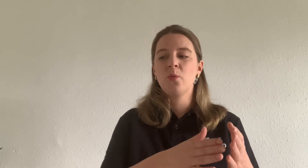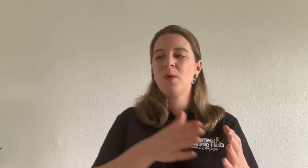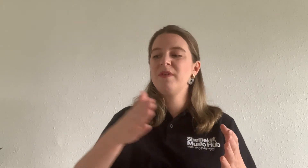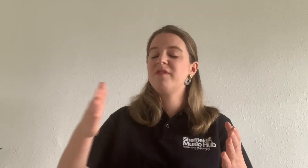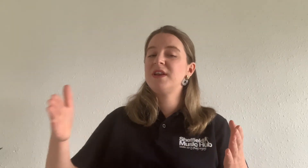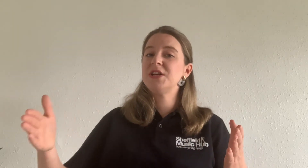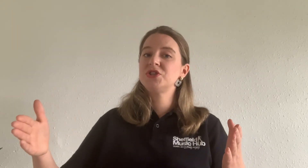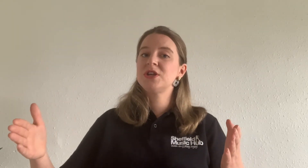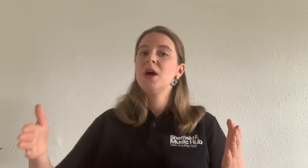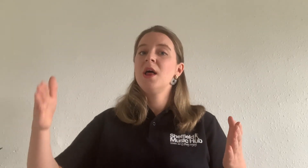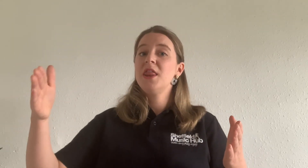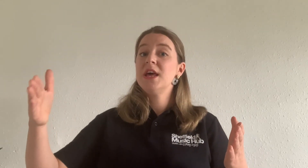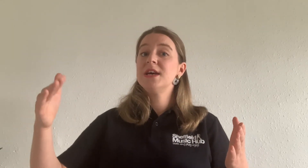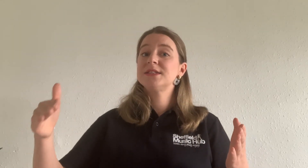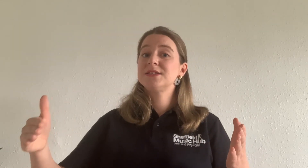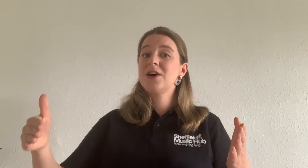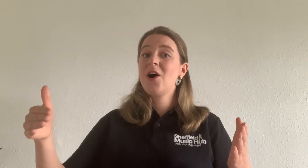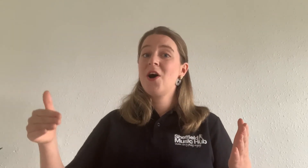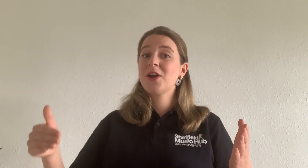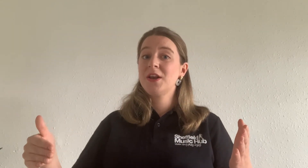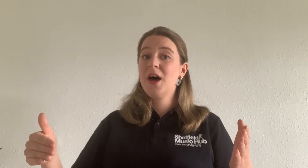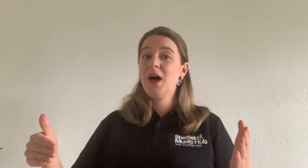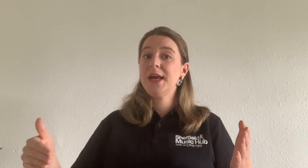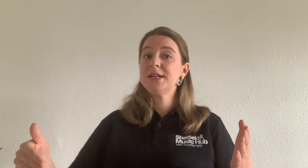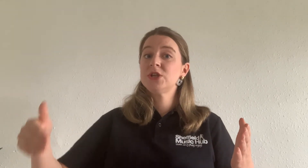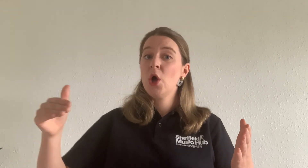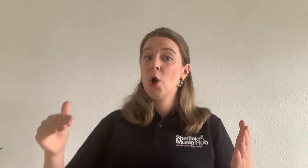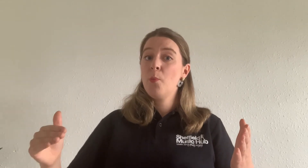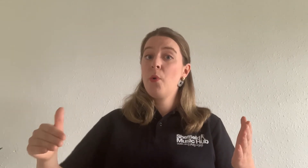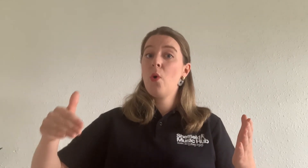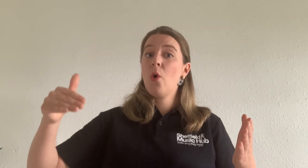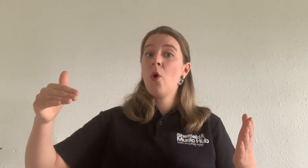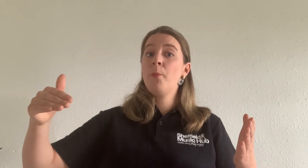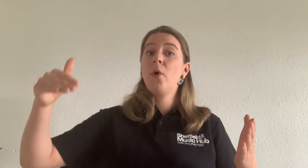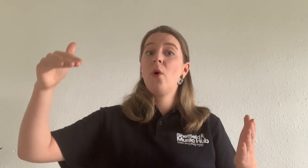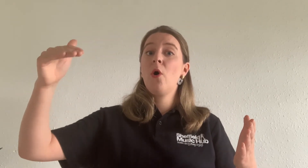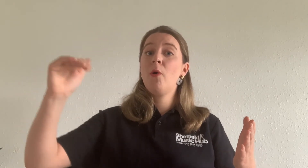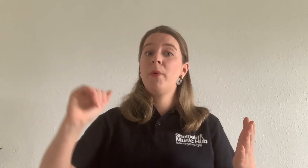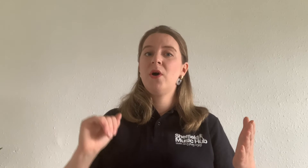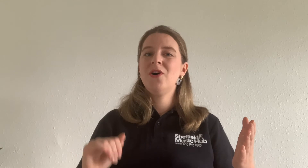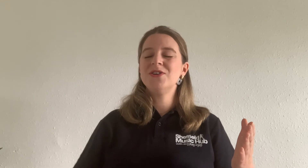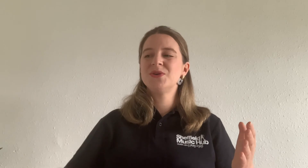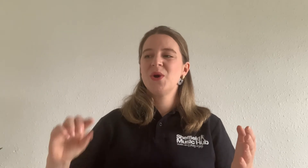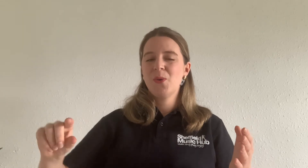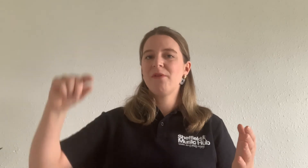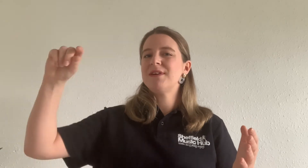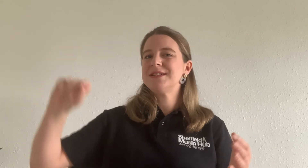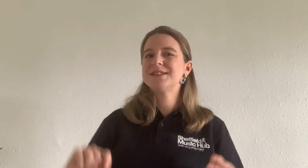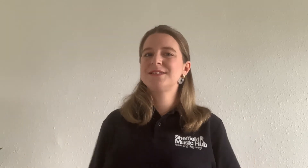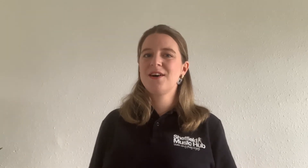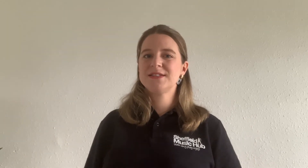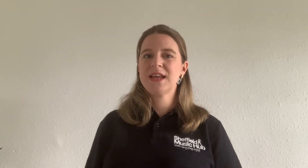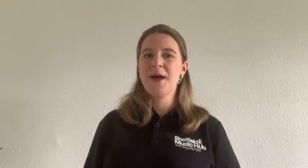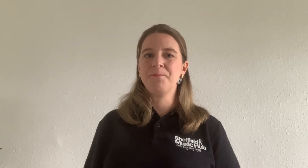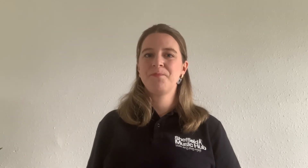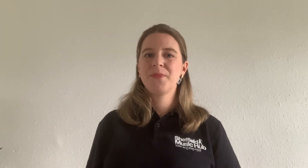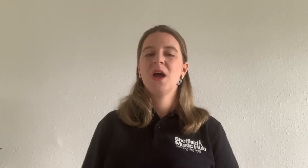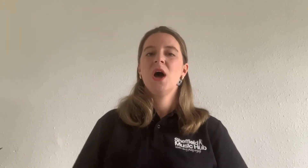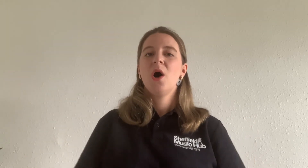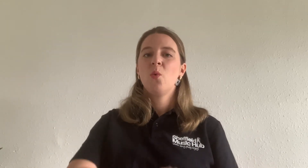we finished this dark night, poor, poor bird, we're ready to start again. We'll go